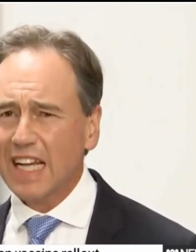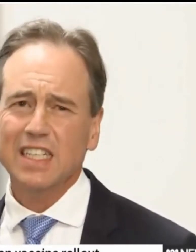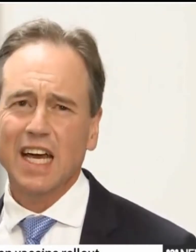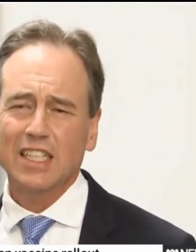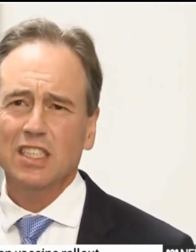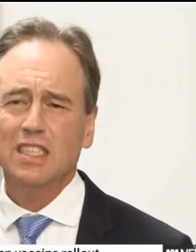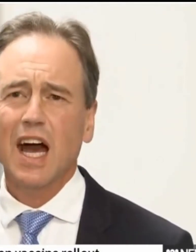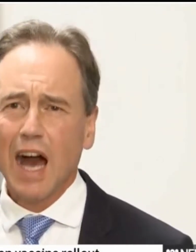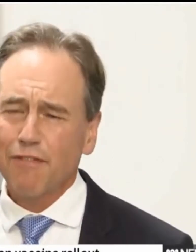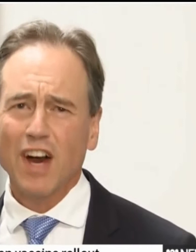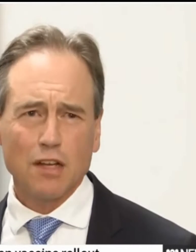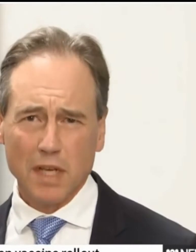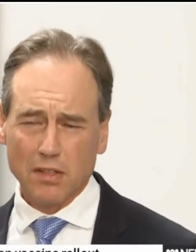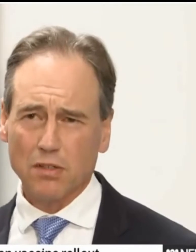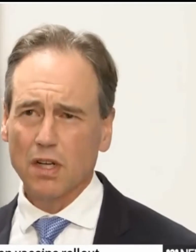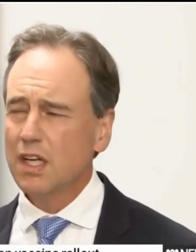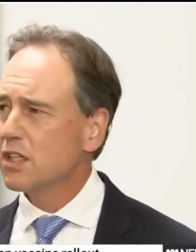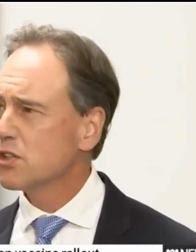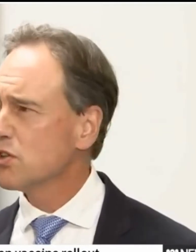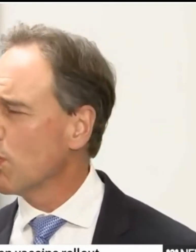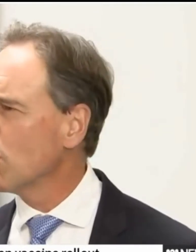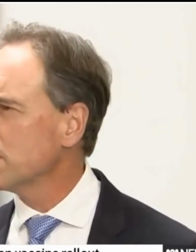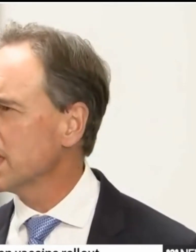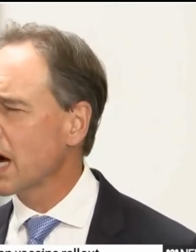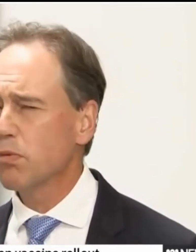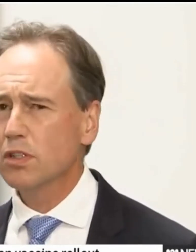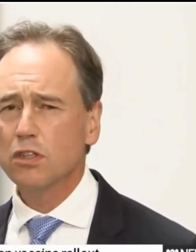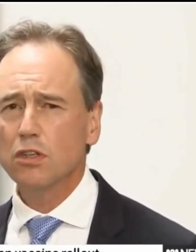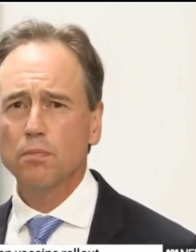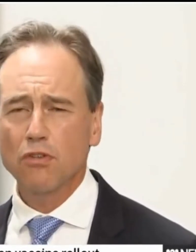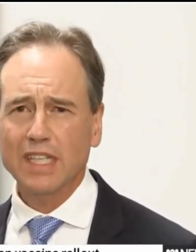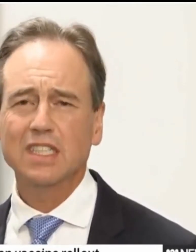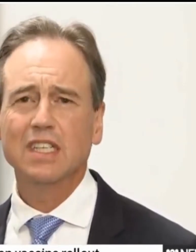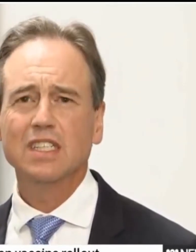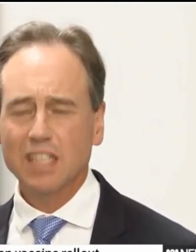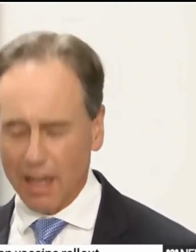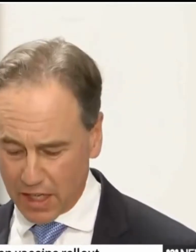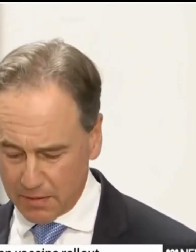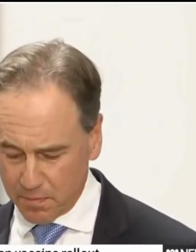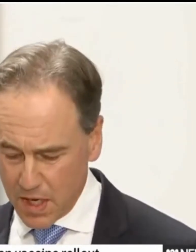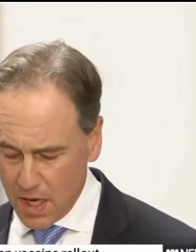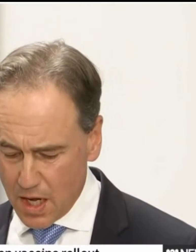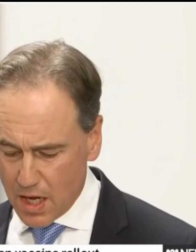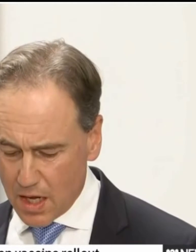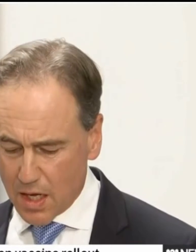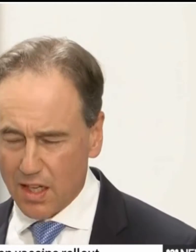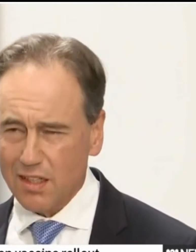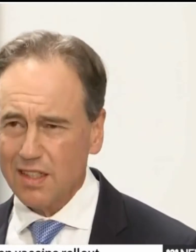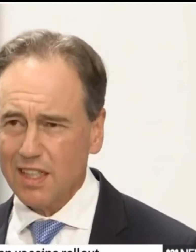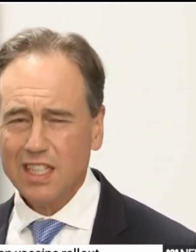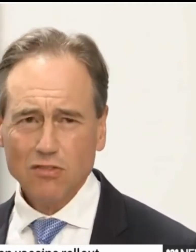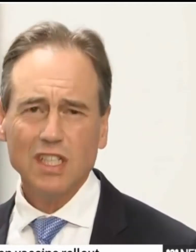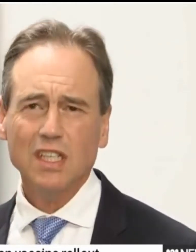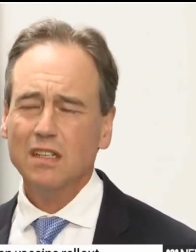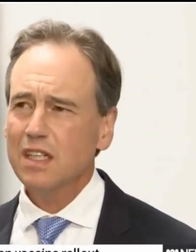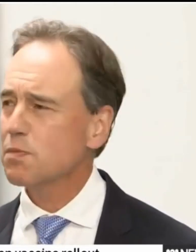that vaccinations are fundamental to the world being able to progress safely.